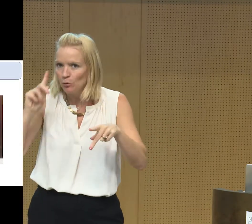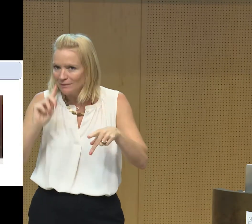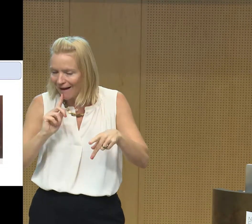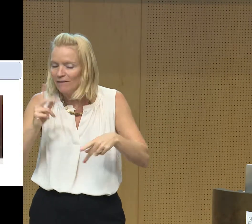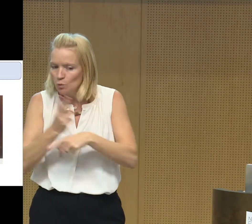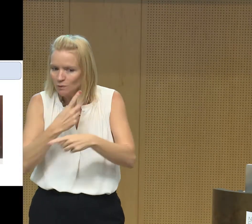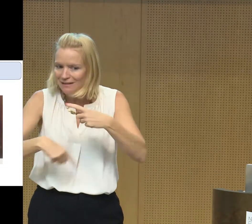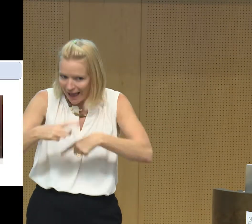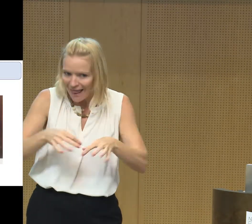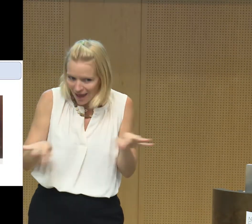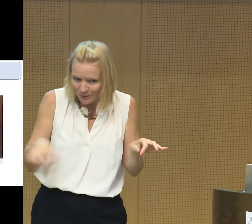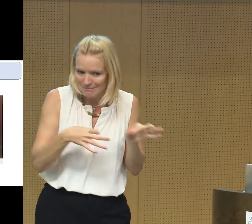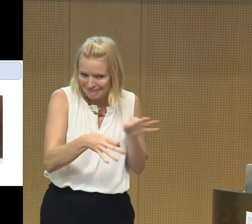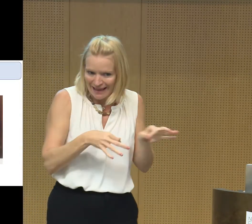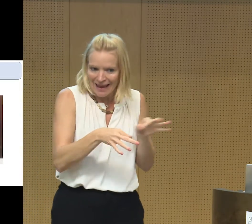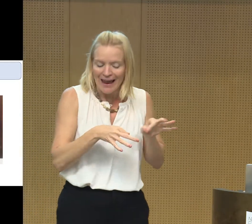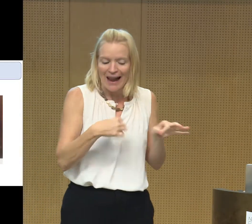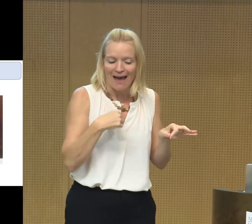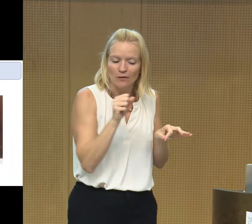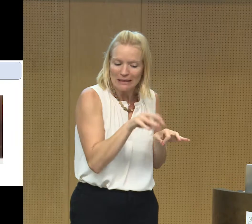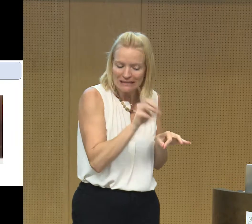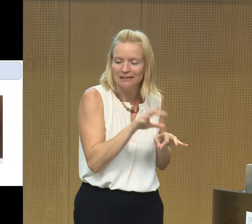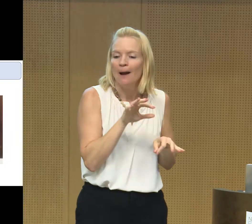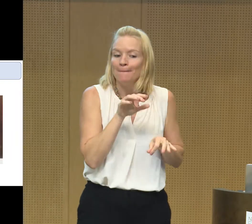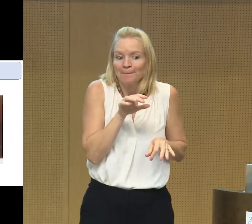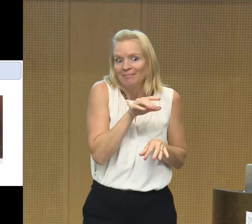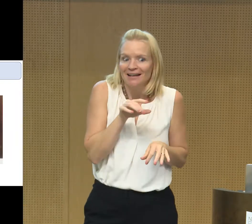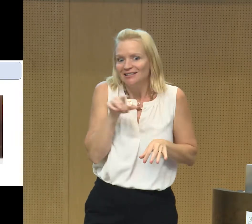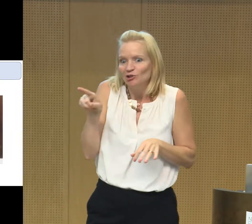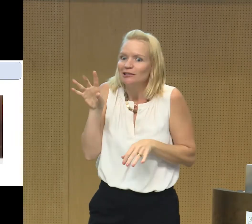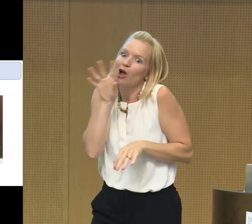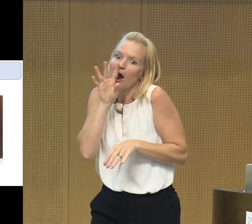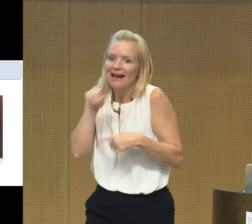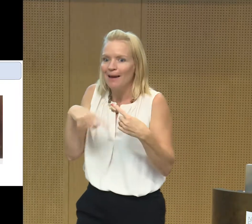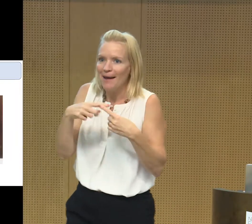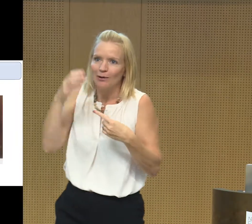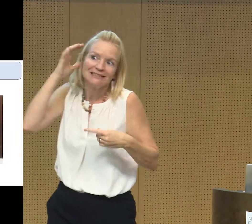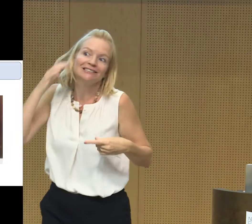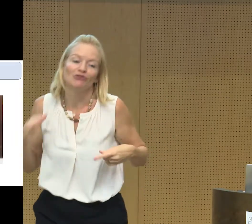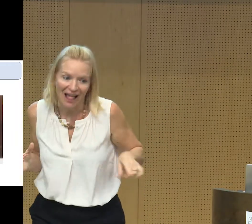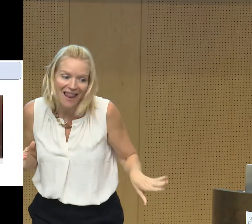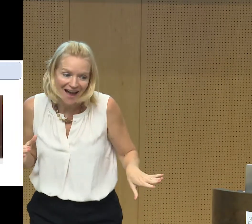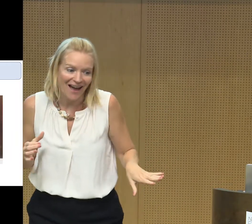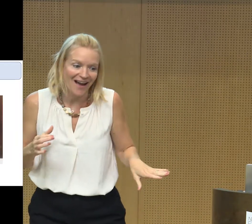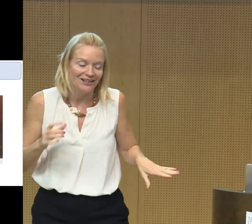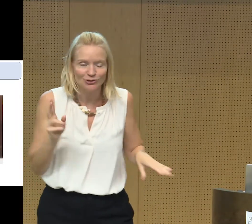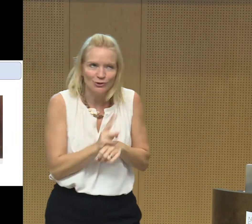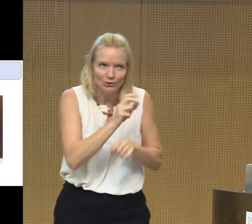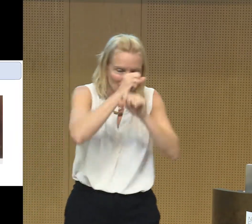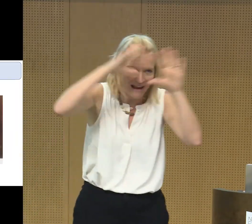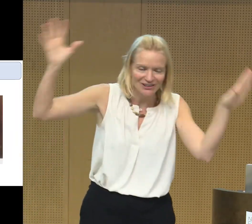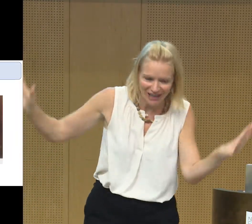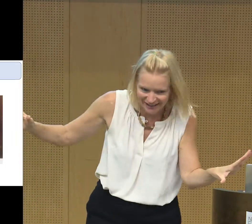sign language, and she's talking about Cinderella. So I want you to use your